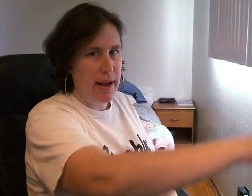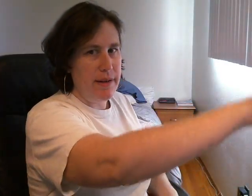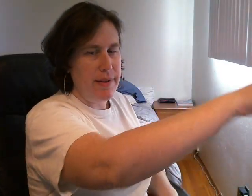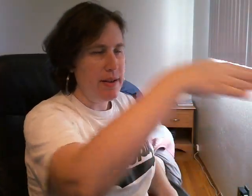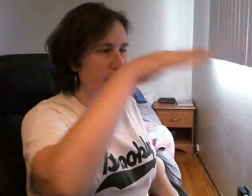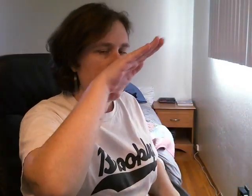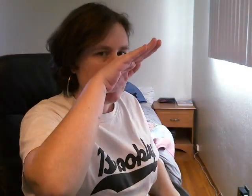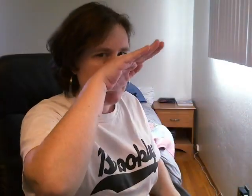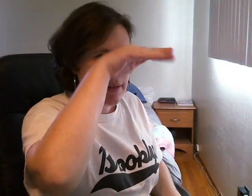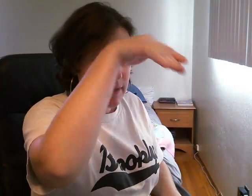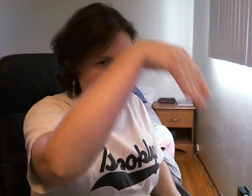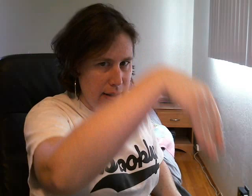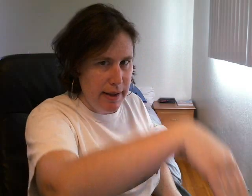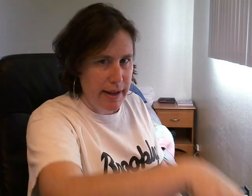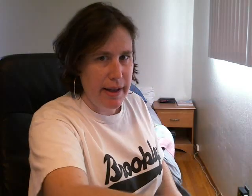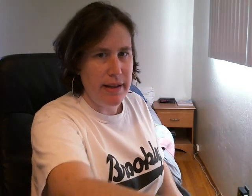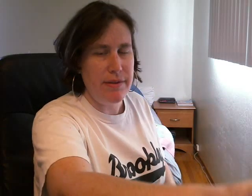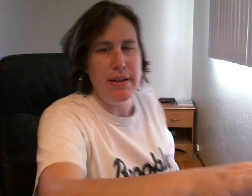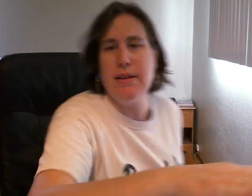Elephant. Elephant.